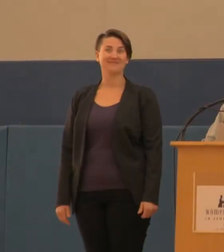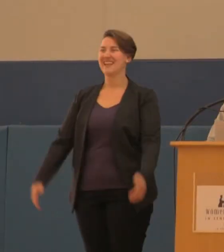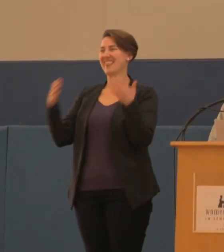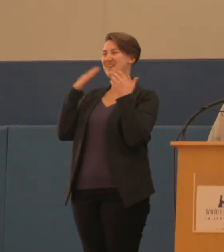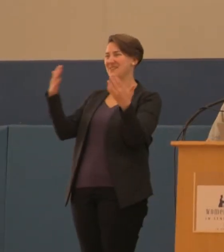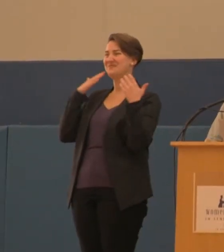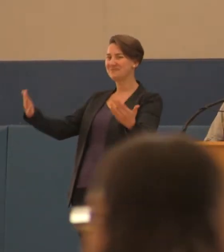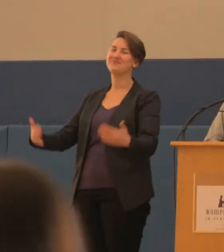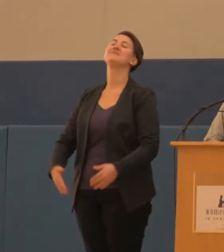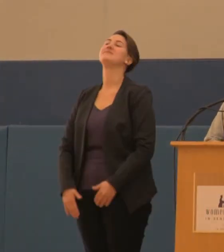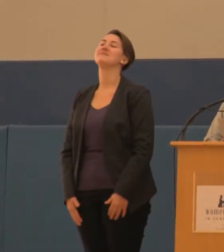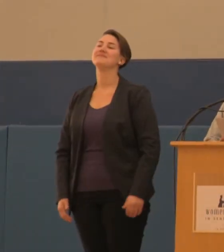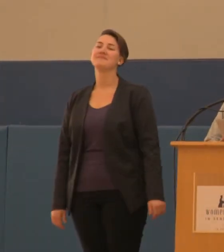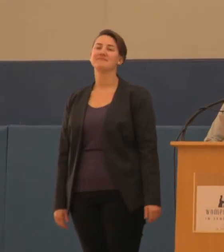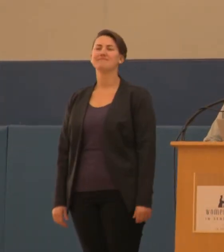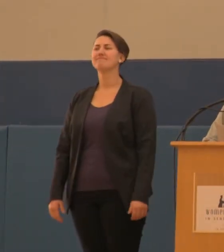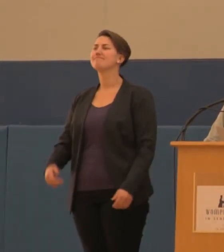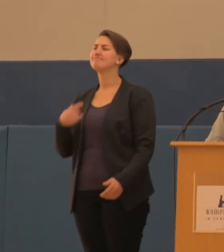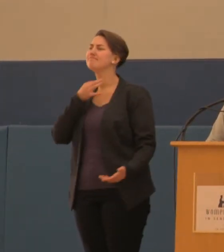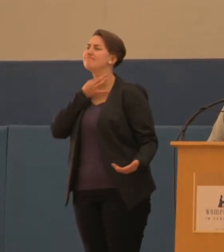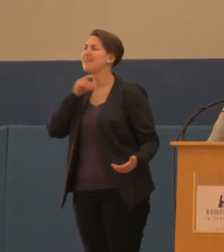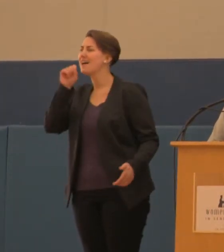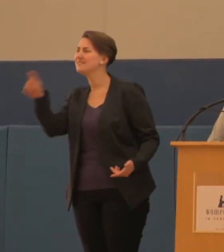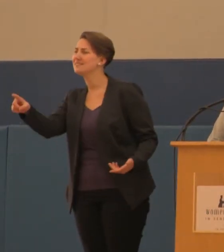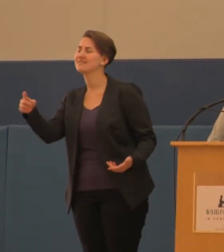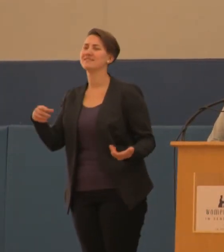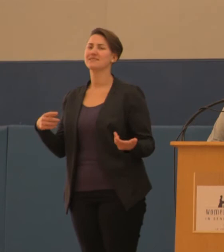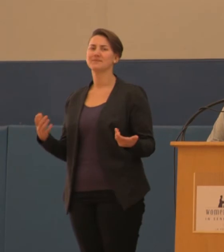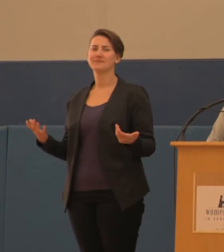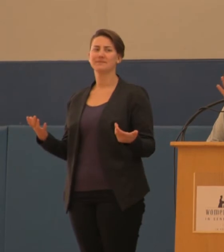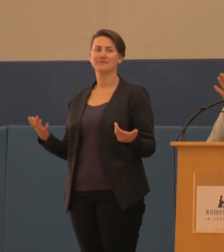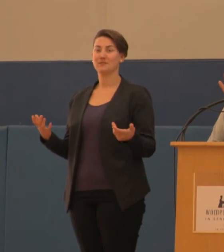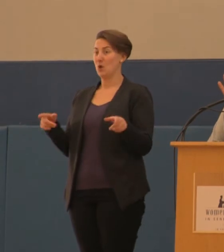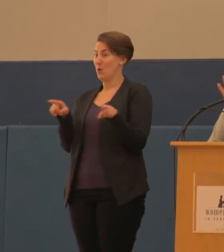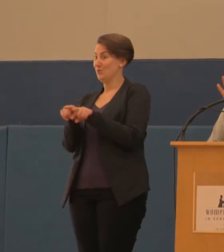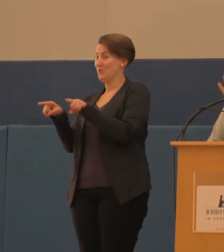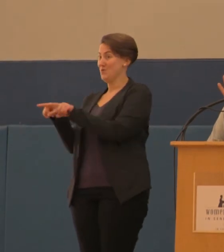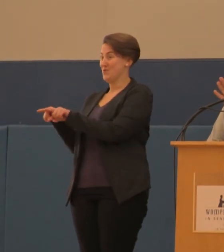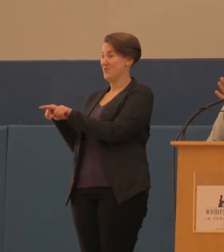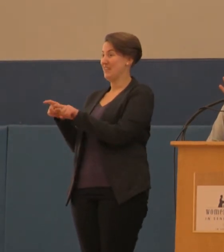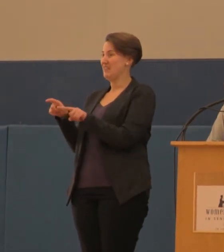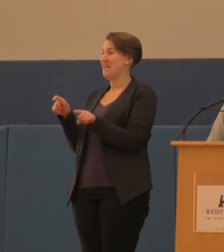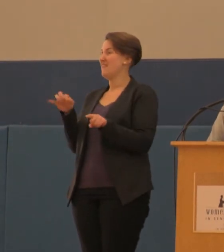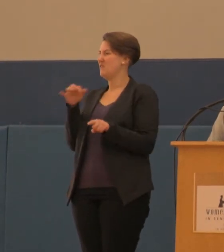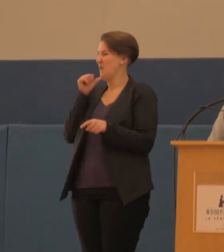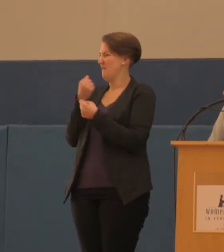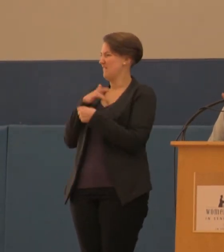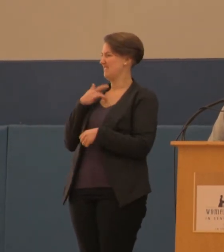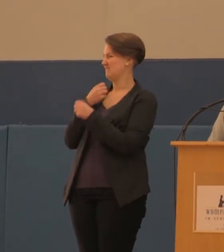Thank you. Let me ask first, and feel free, if you don't feel